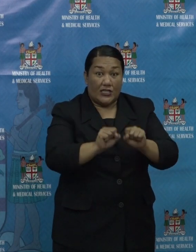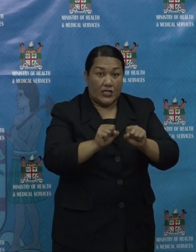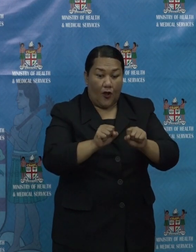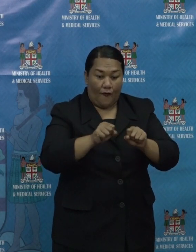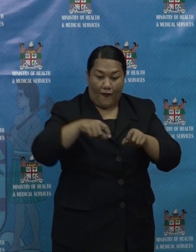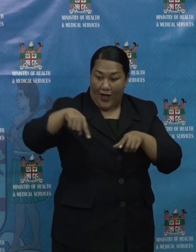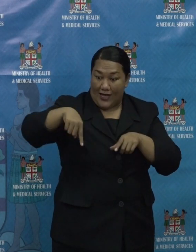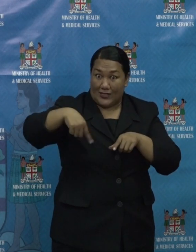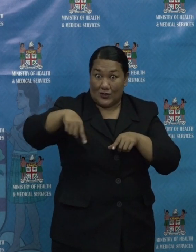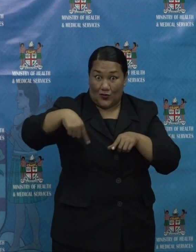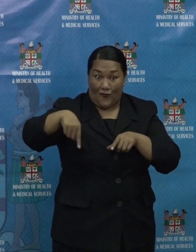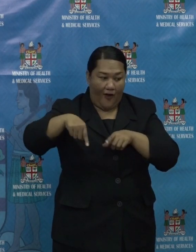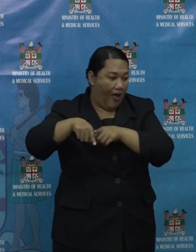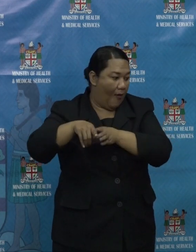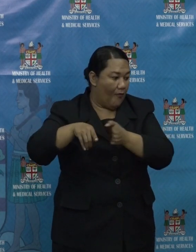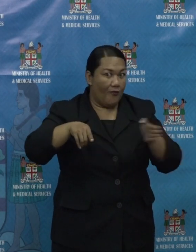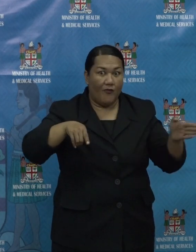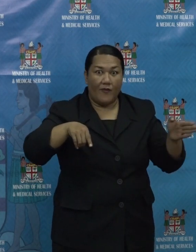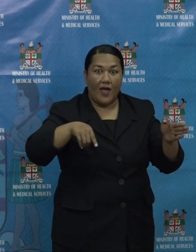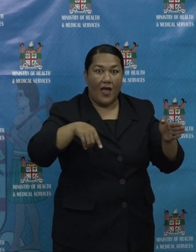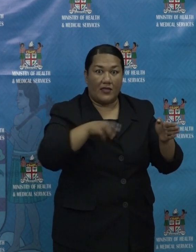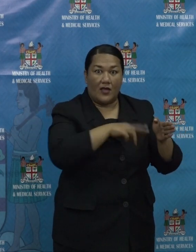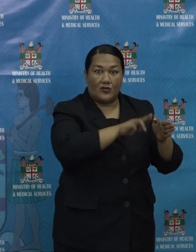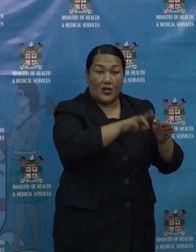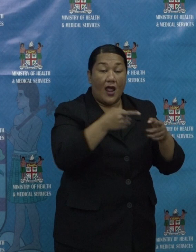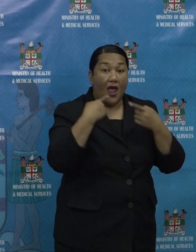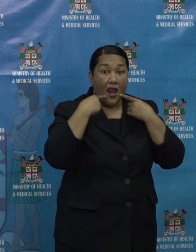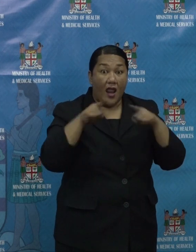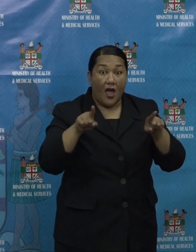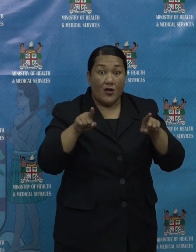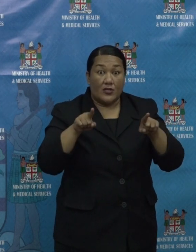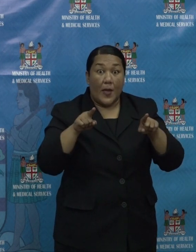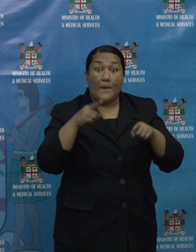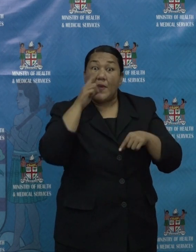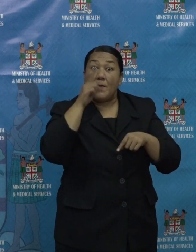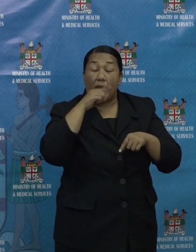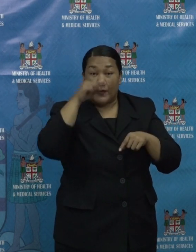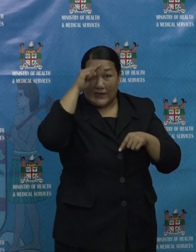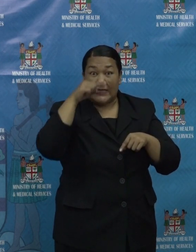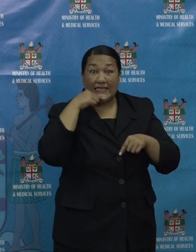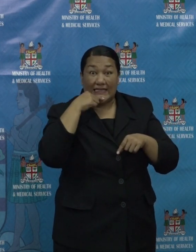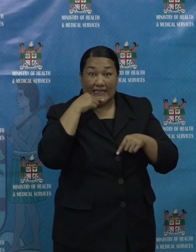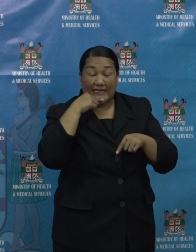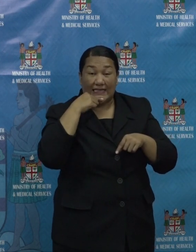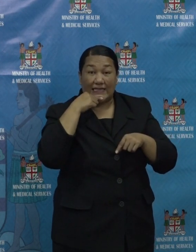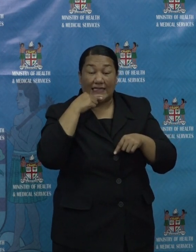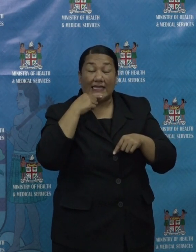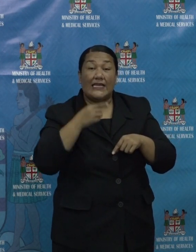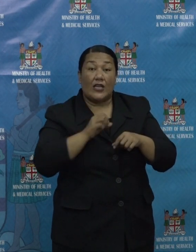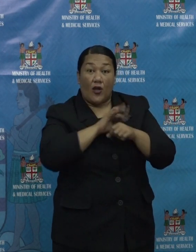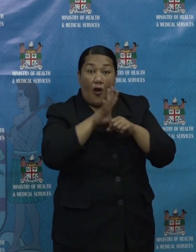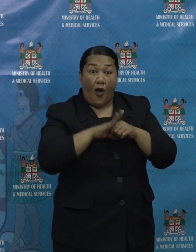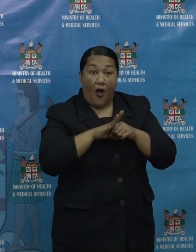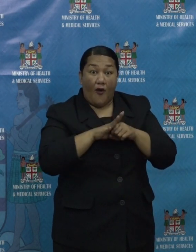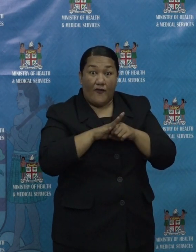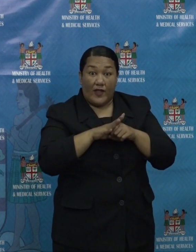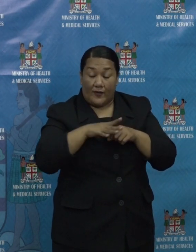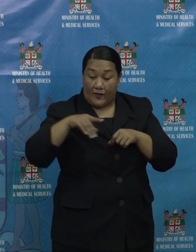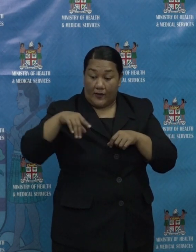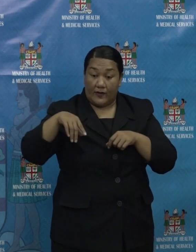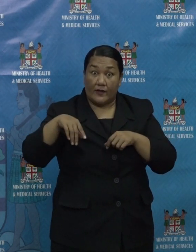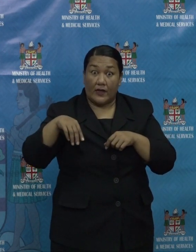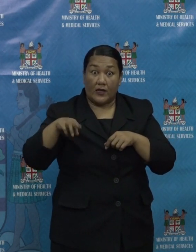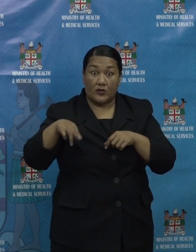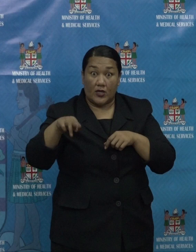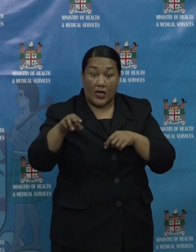Suva-Nosori containment zone. As announced, for people with COVID-19 symptoms in Suva-Nosori who are not within